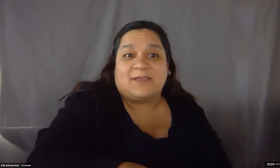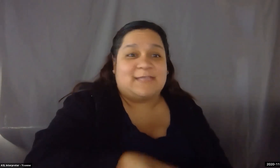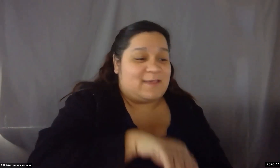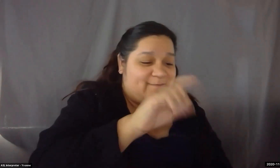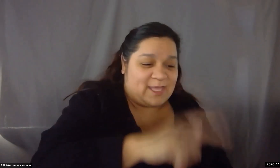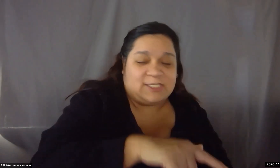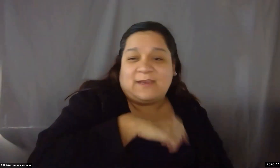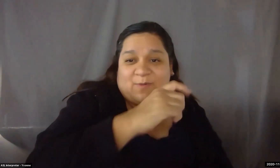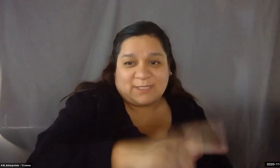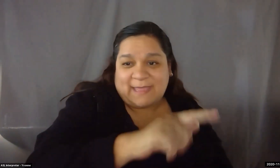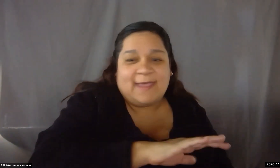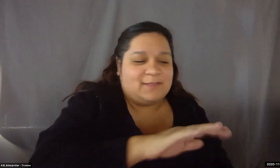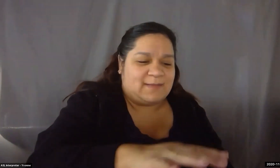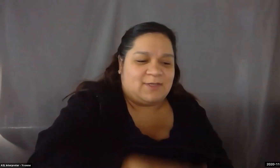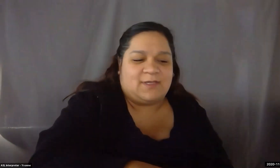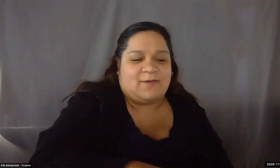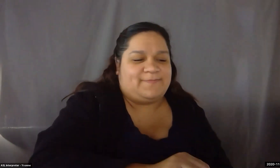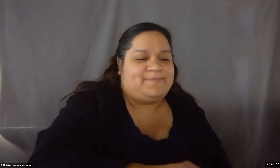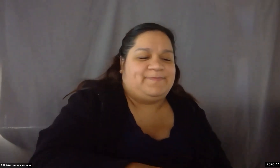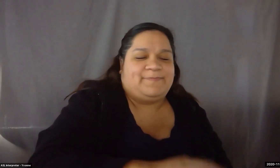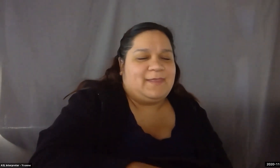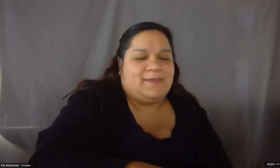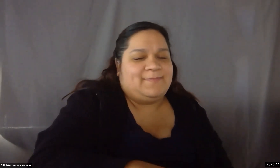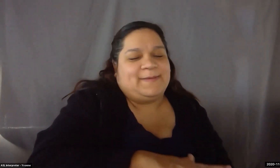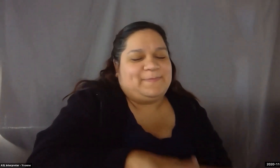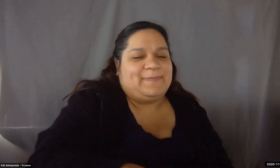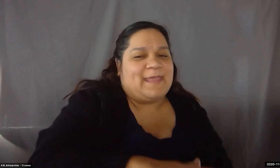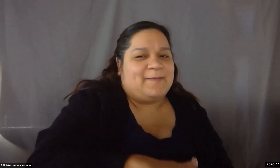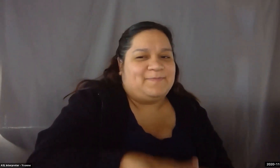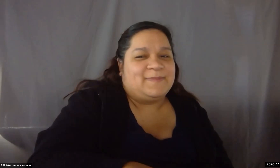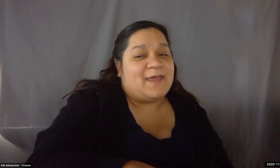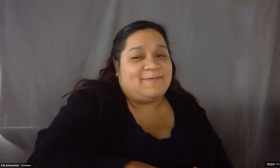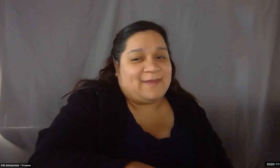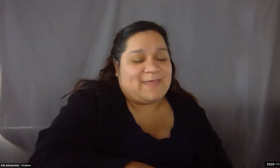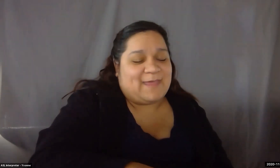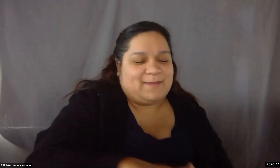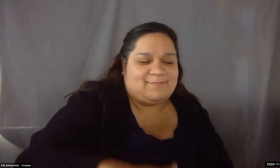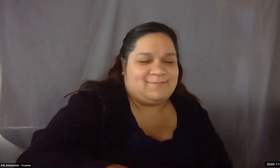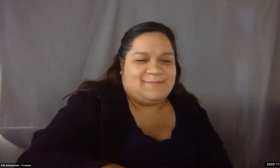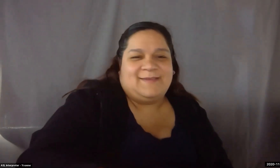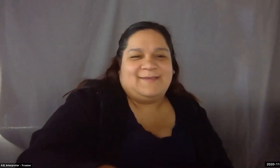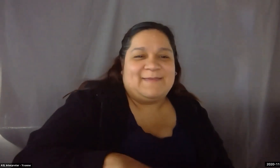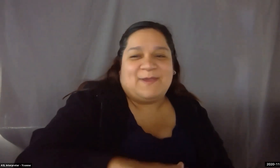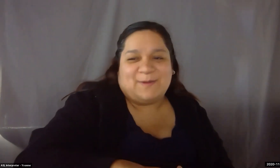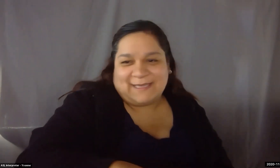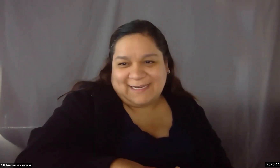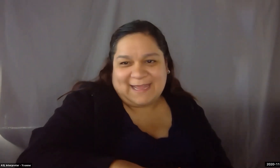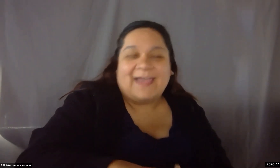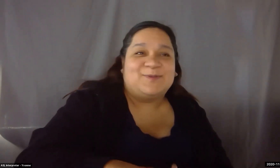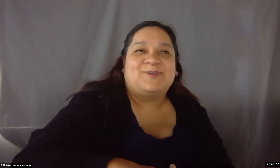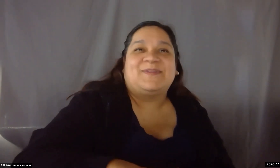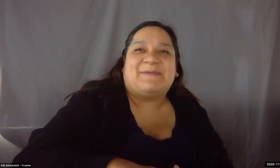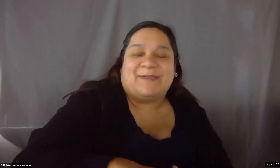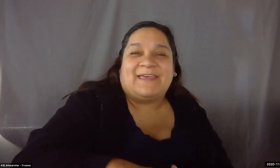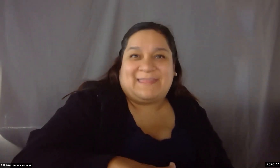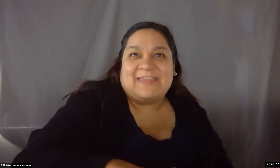care, as long as I can flush it and wash my hands, I'm good to go. But yeah, not a fan of camping. Give me a hotel any day. I